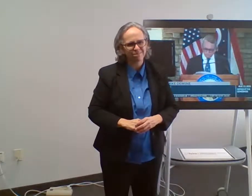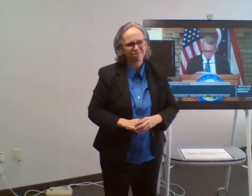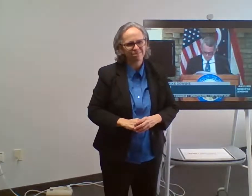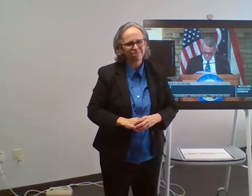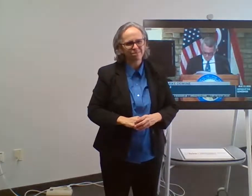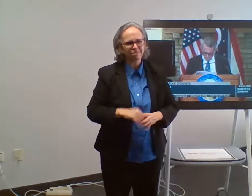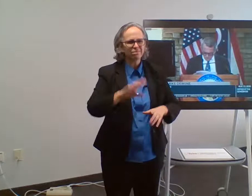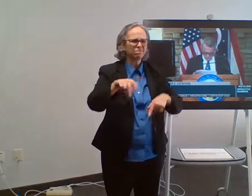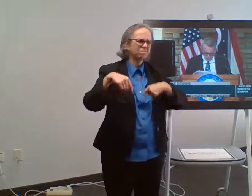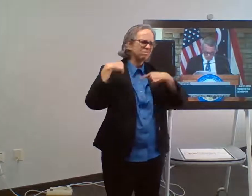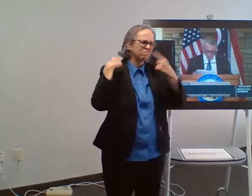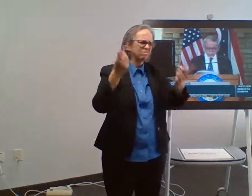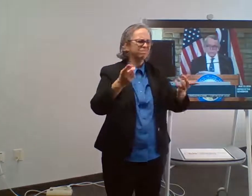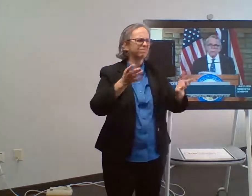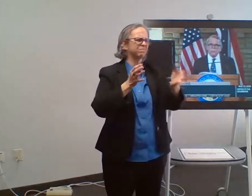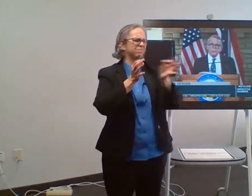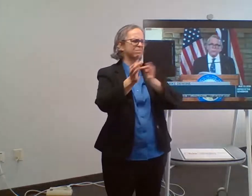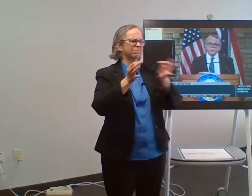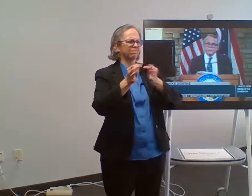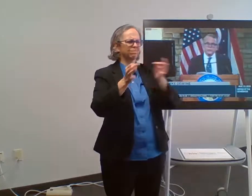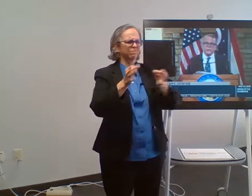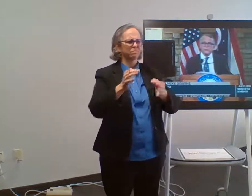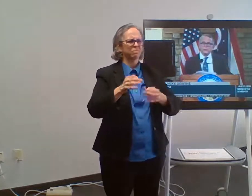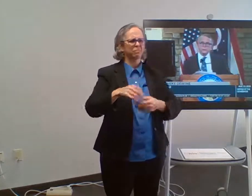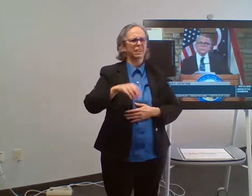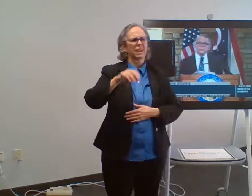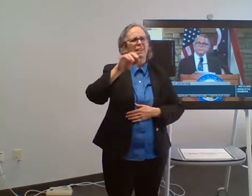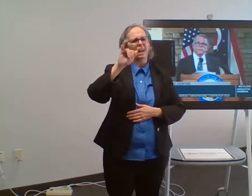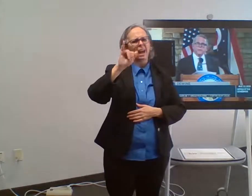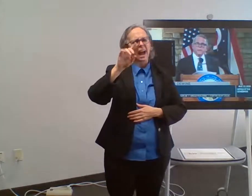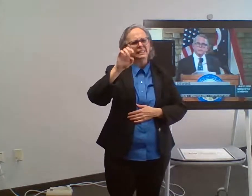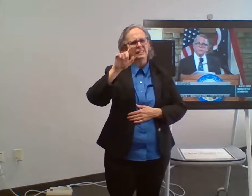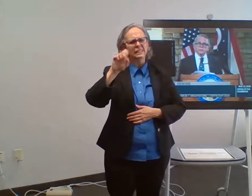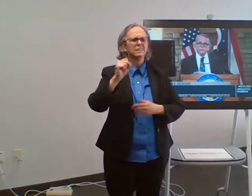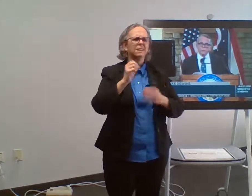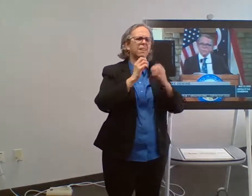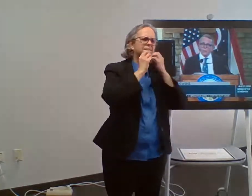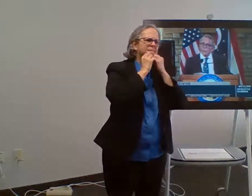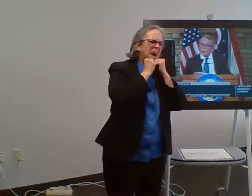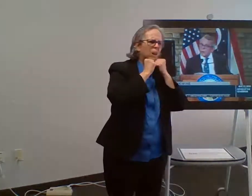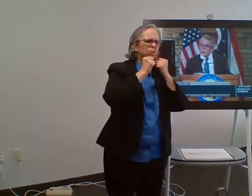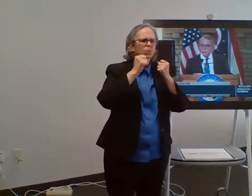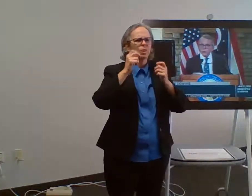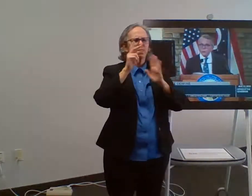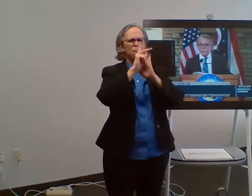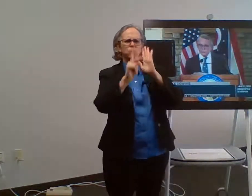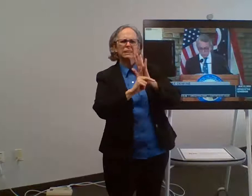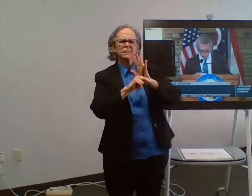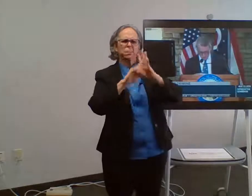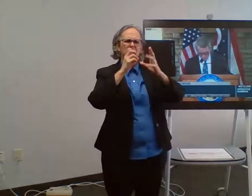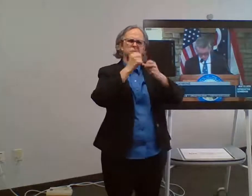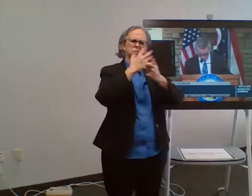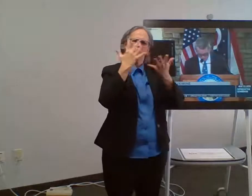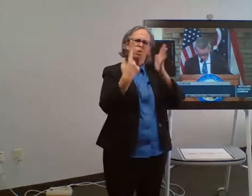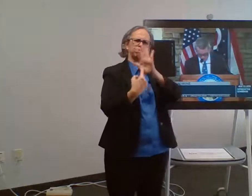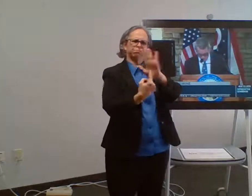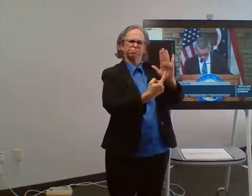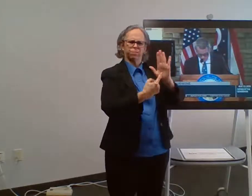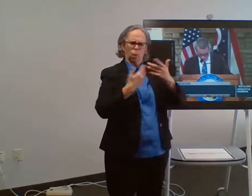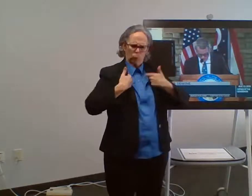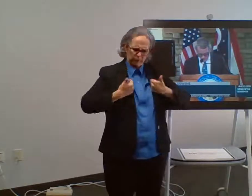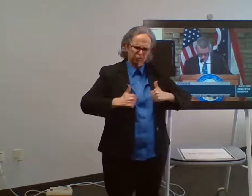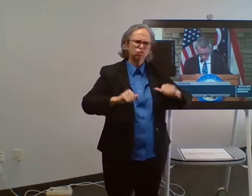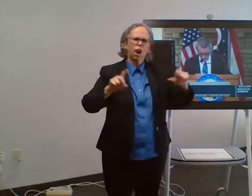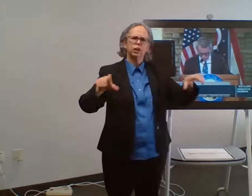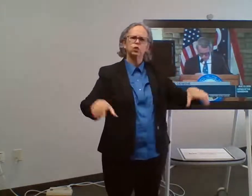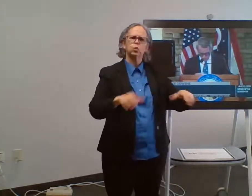administration, the values, the principles that serve as a foundation for what we try to do every single day.